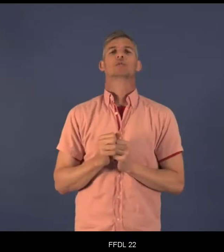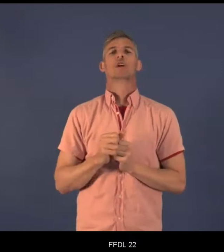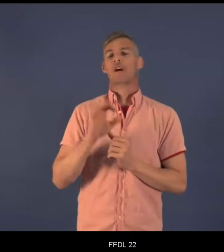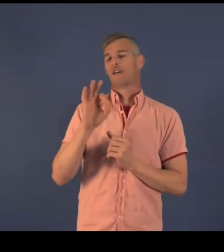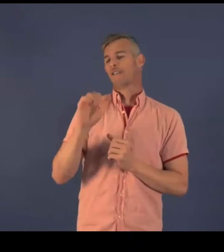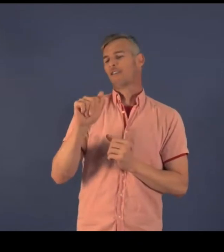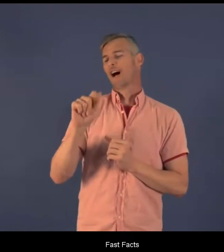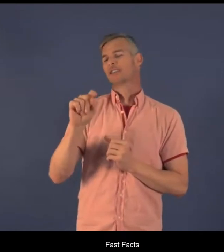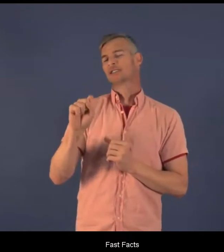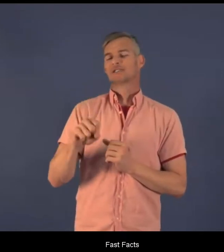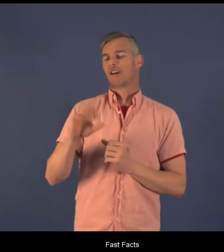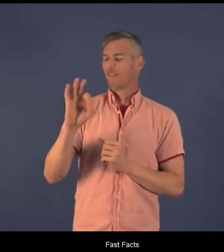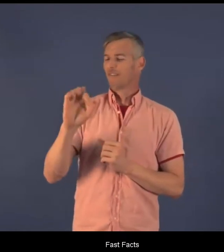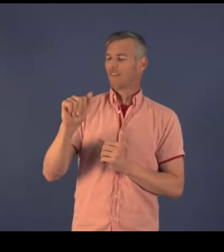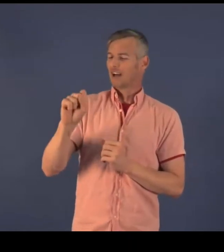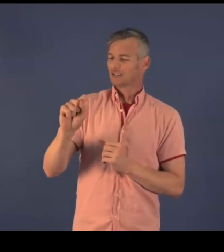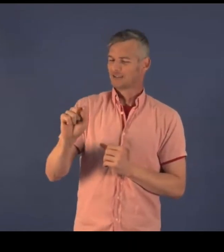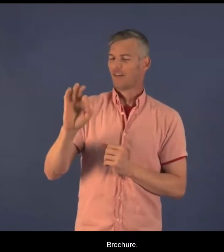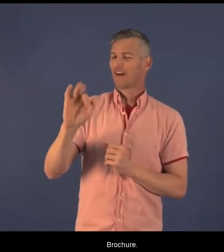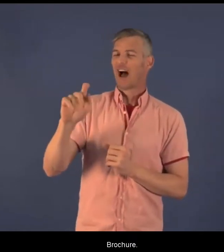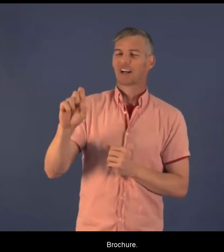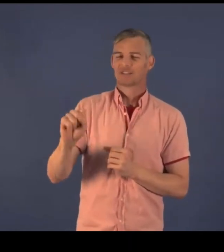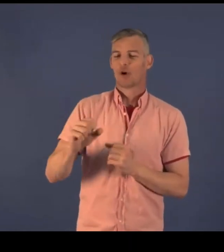FFDL22 Fast Facts brochure,